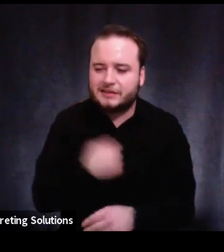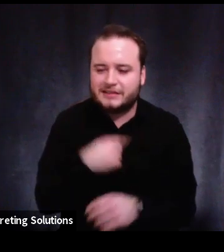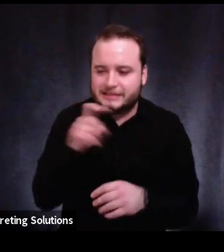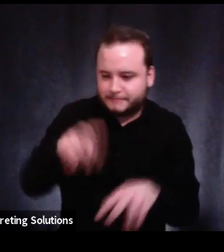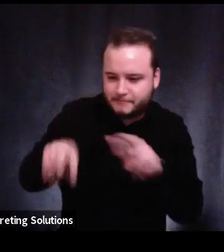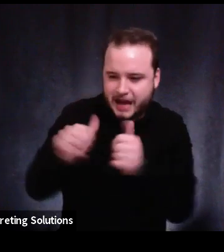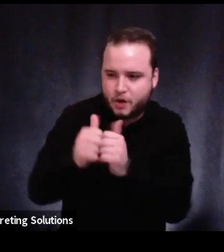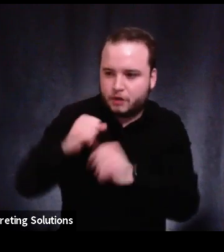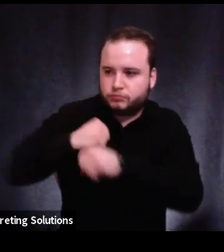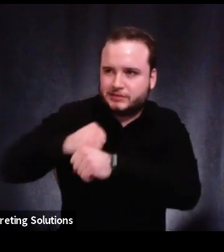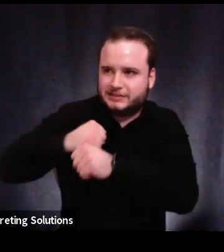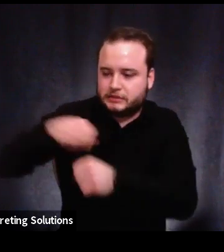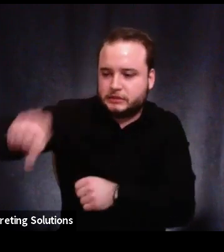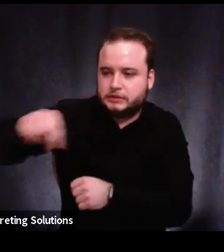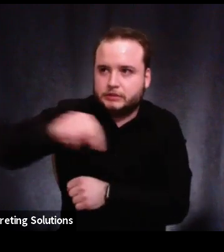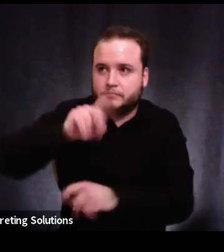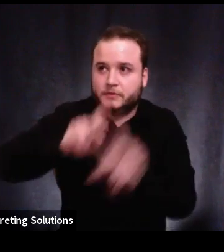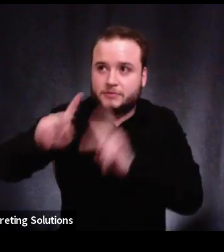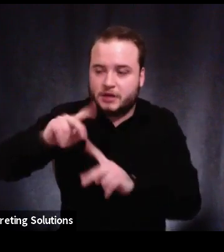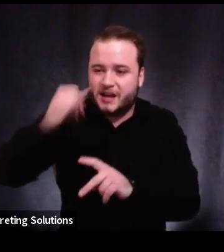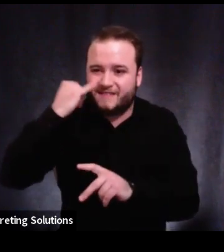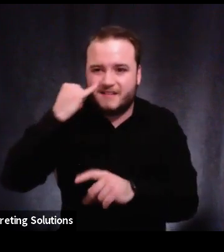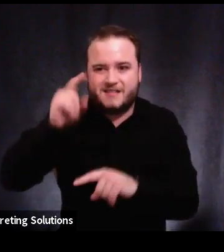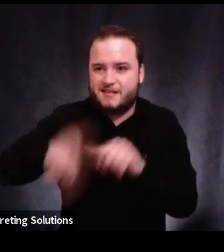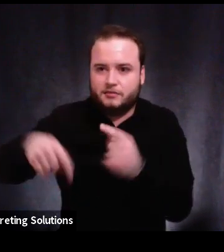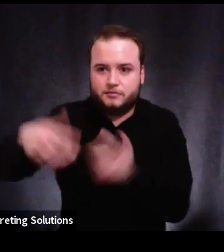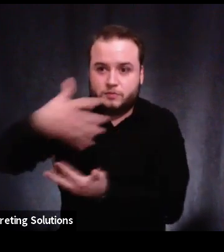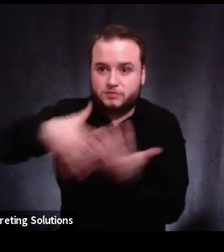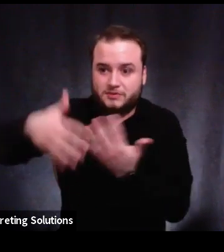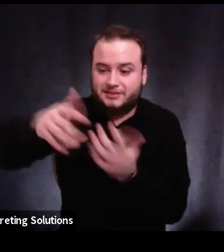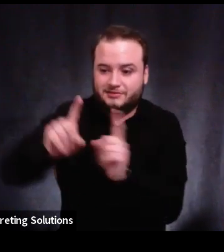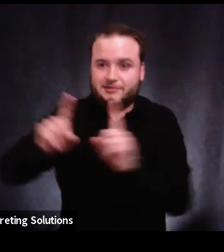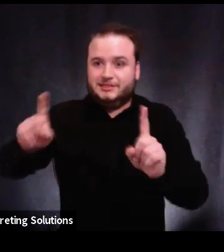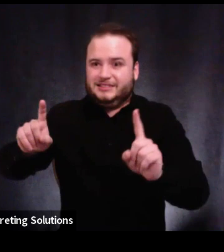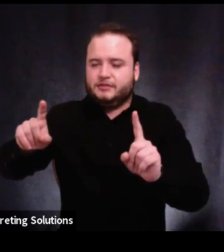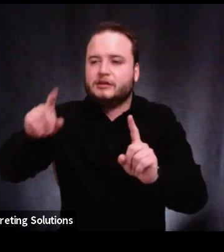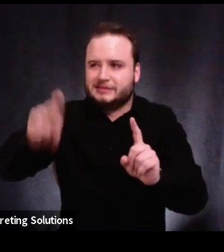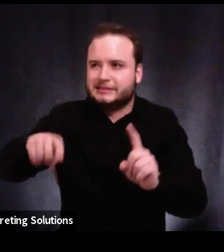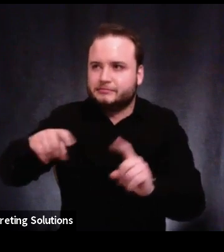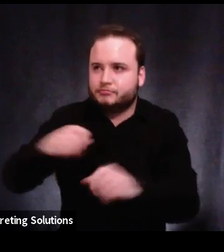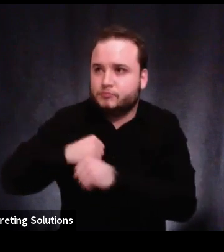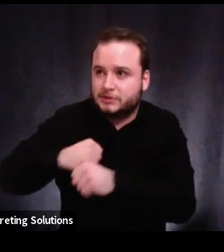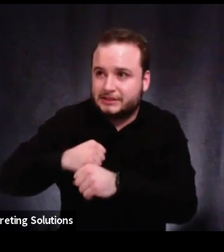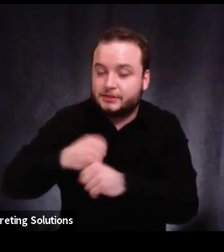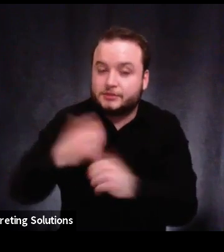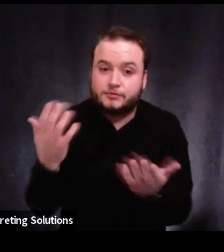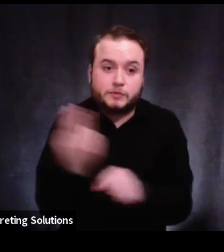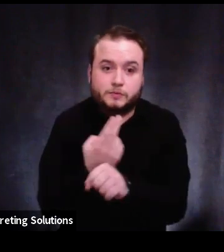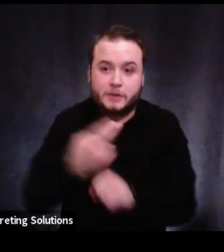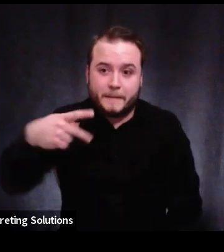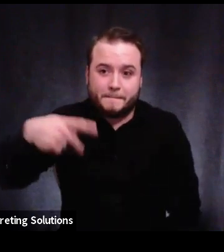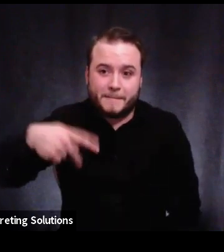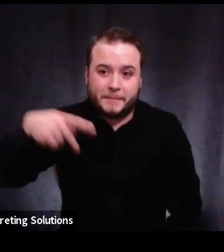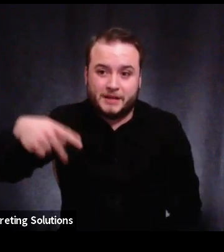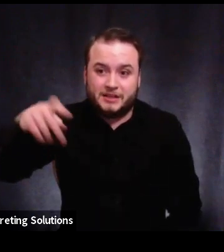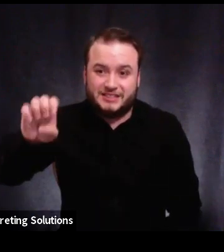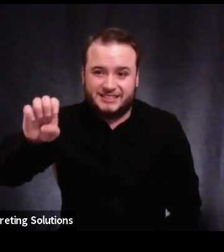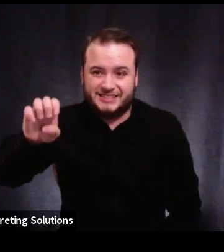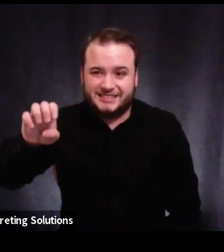distancing compatible, really. But that's where the use of personal protective equipment and stringent